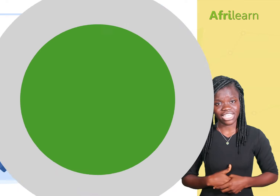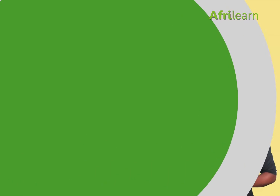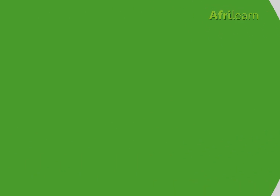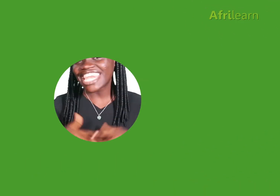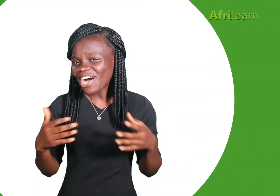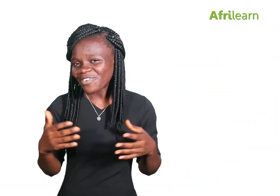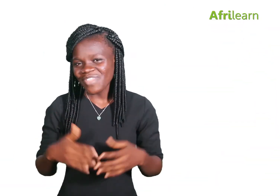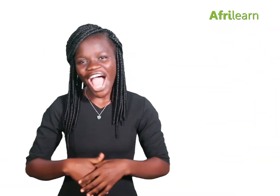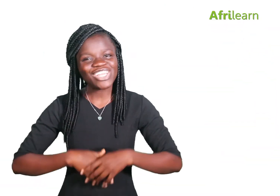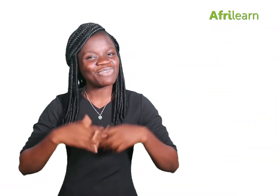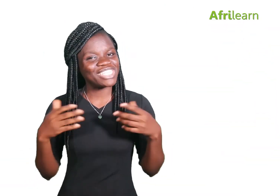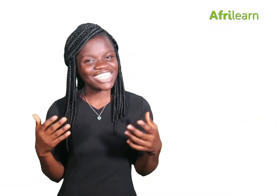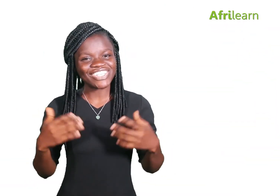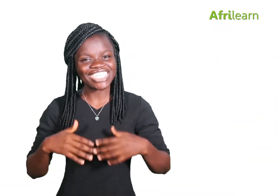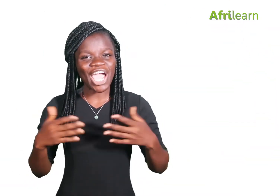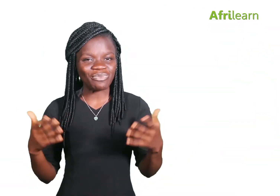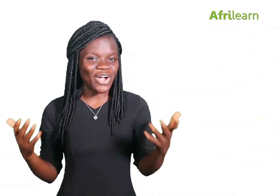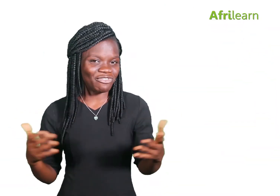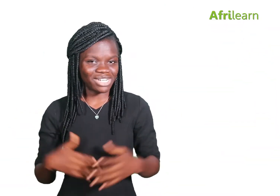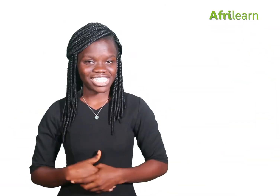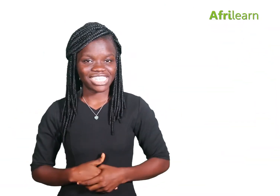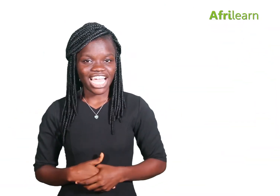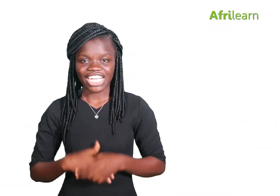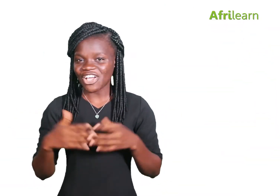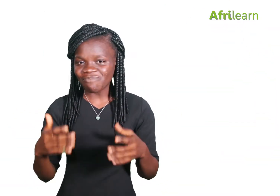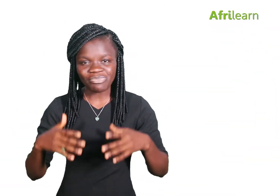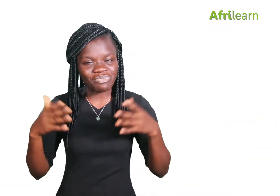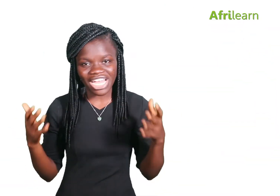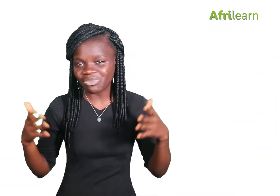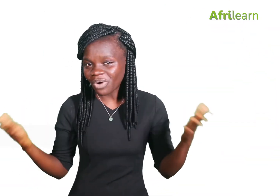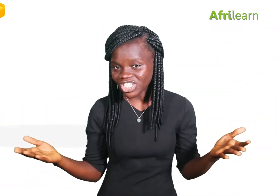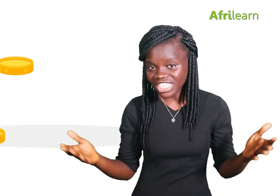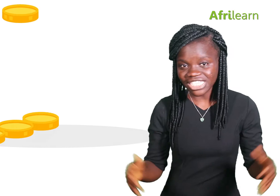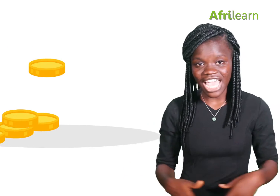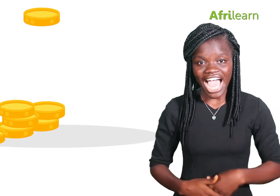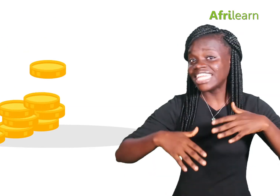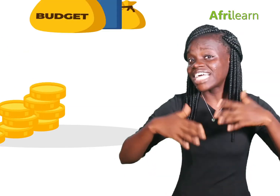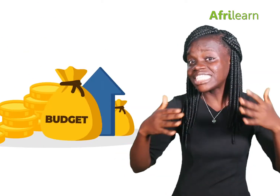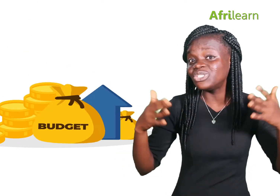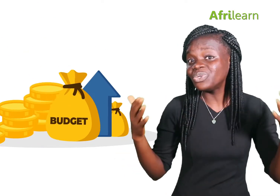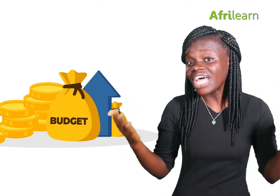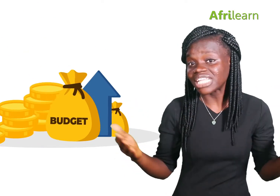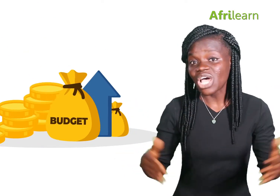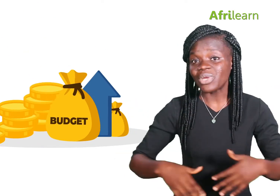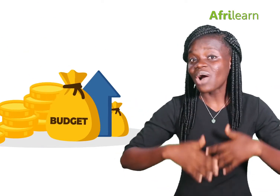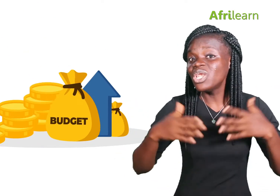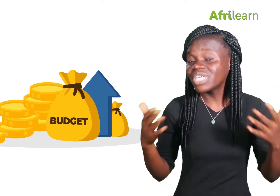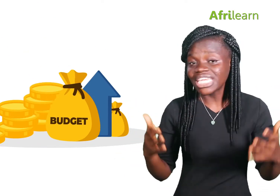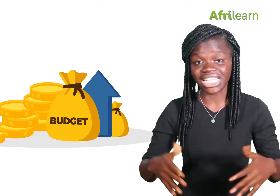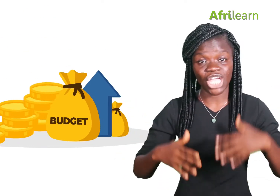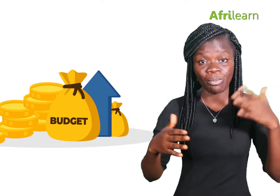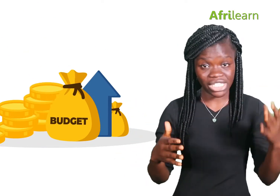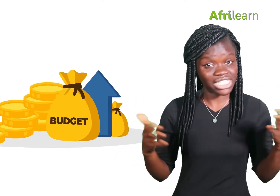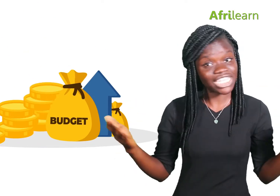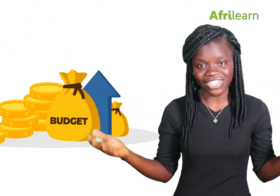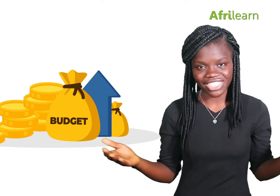execution. Now, how does opportunity cost help government? Government prepares budgets, and they can't do that without looking